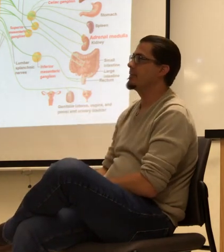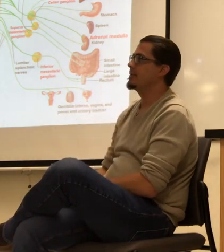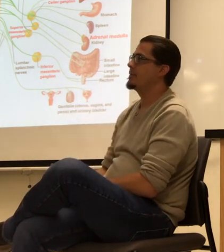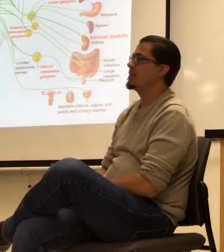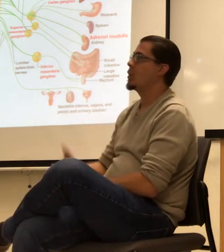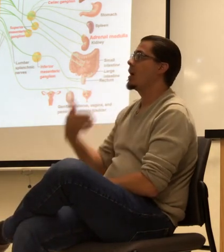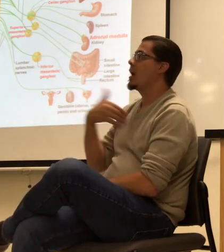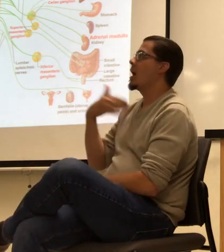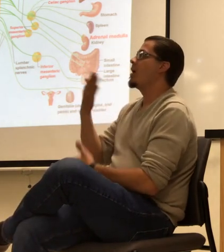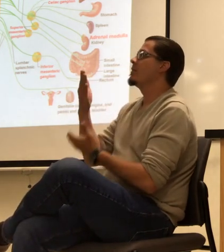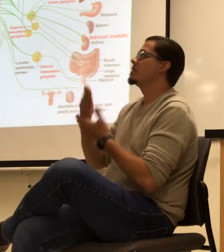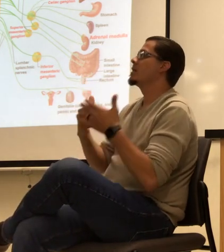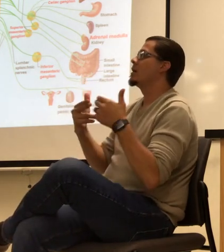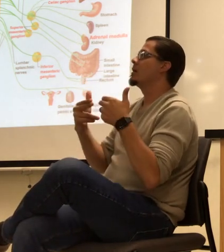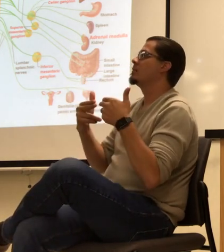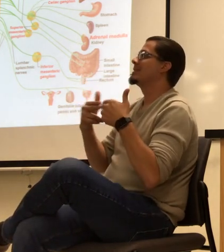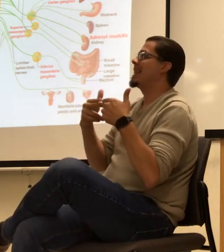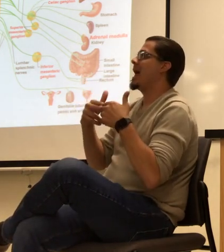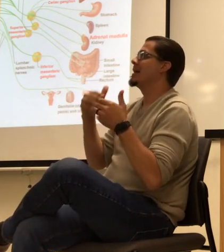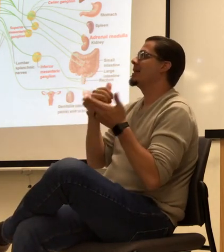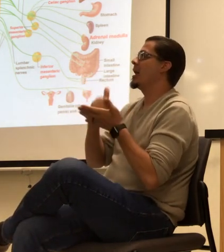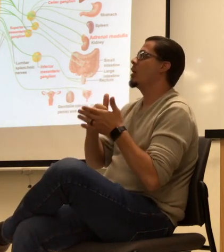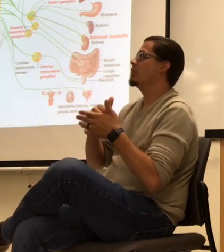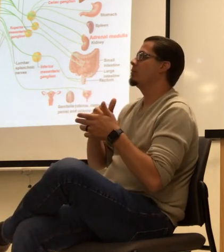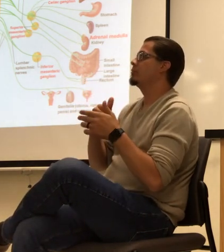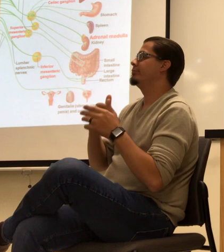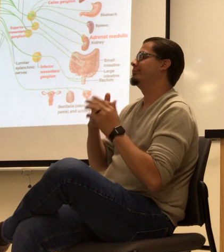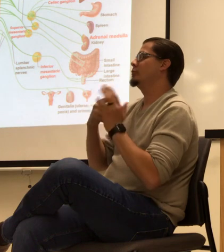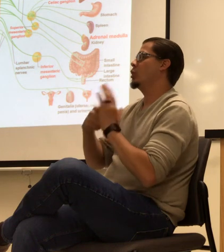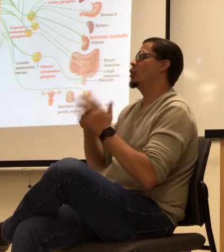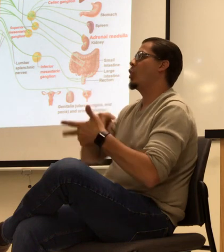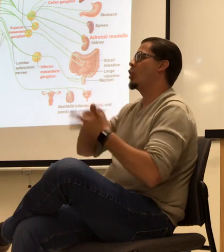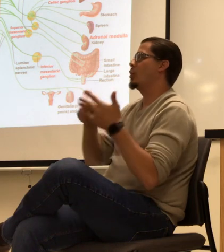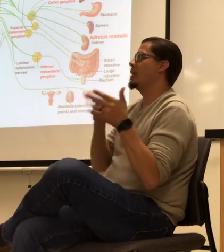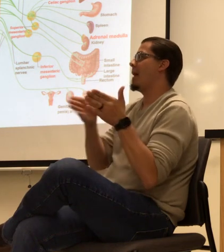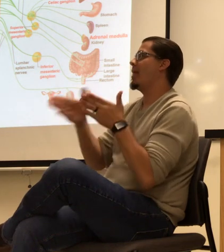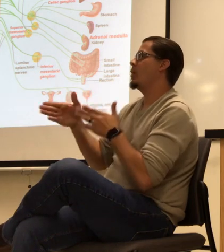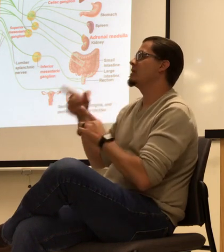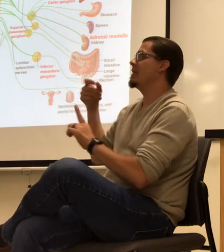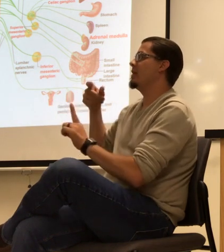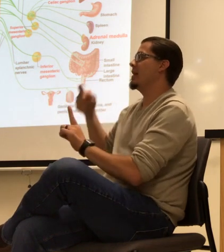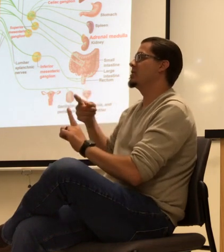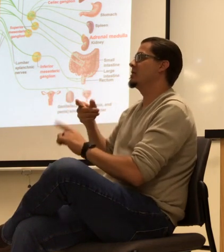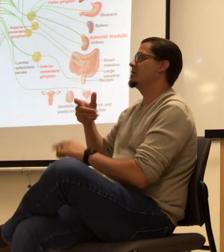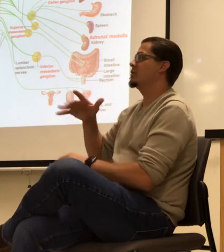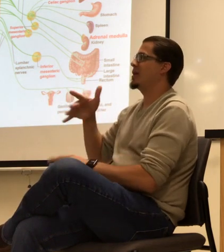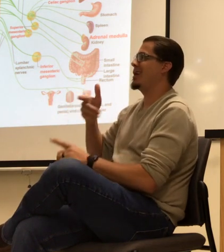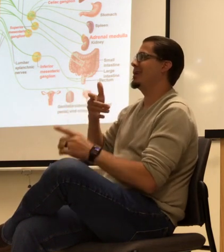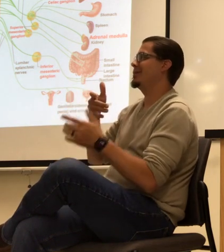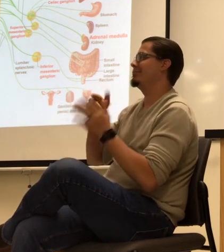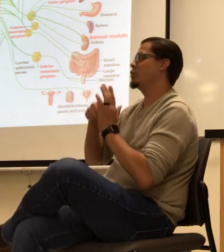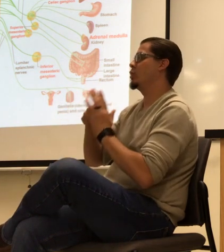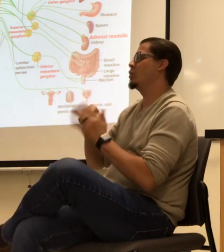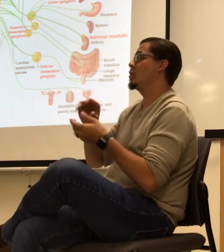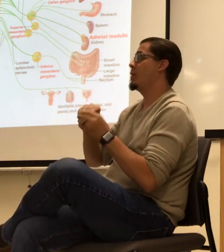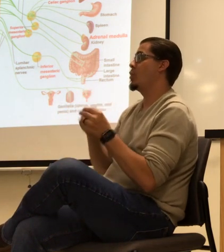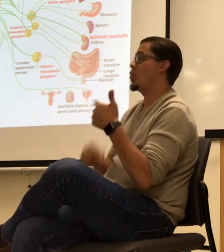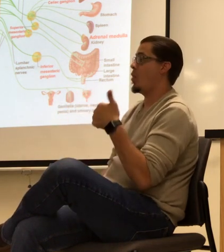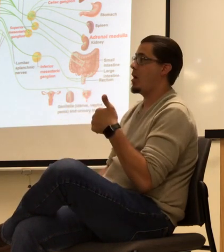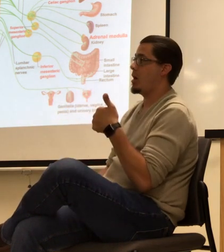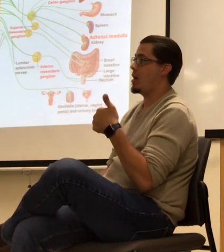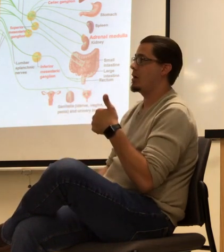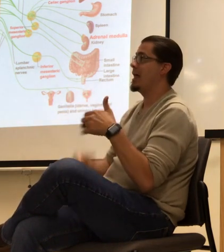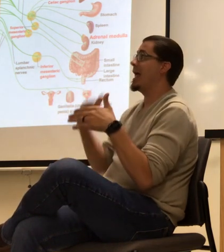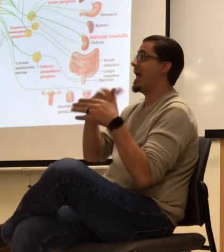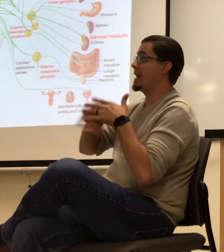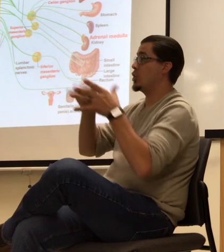So I have some slides to help go over those three pathways of innervation that we kind of mapped out here. Number one, enter